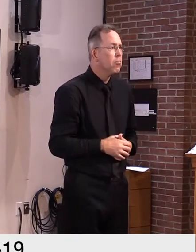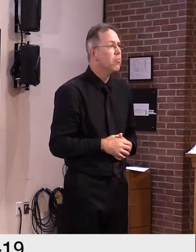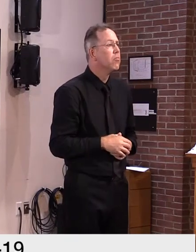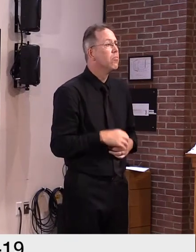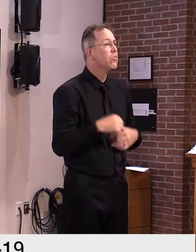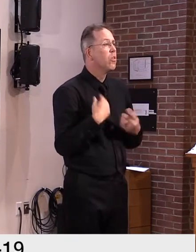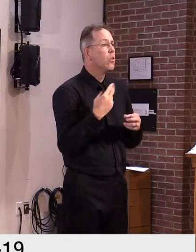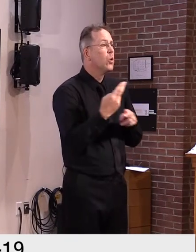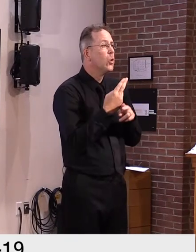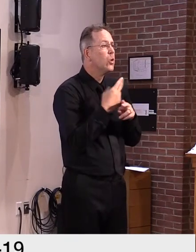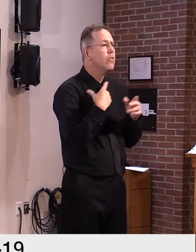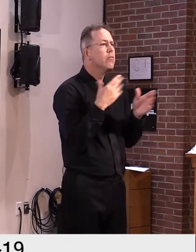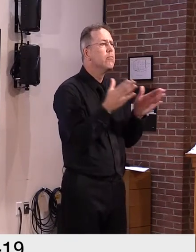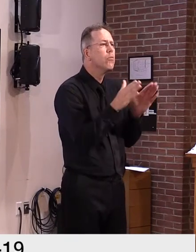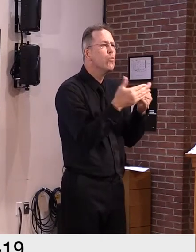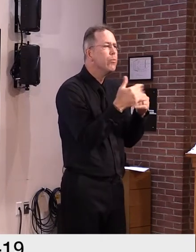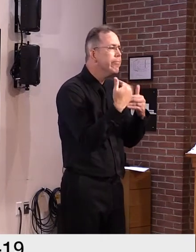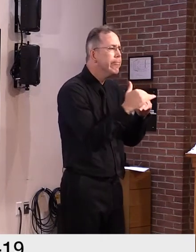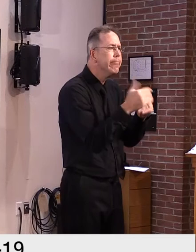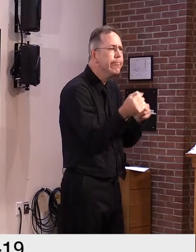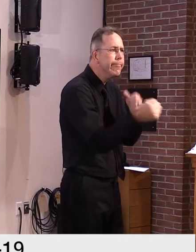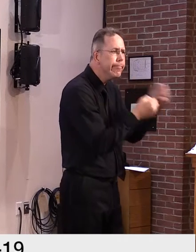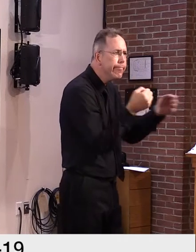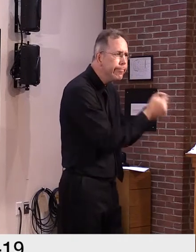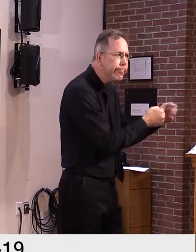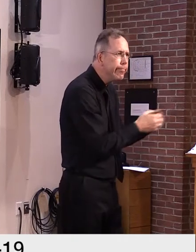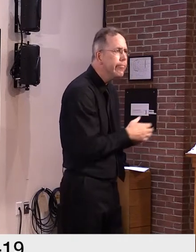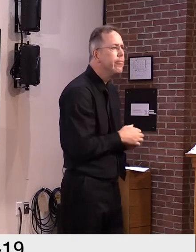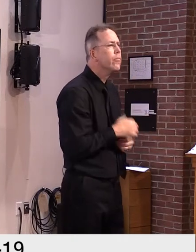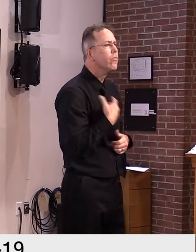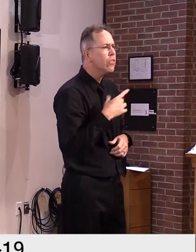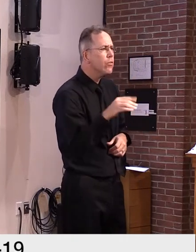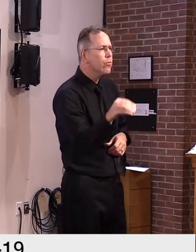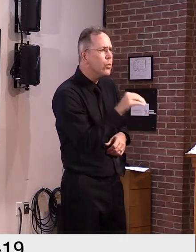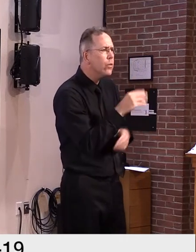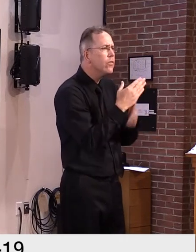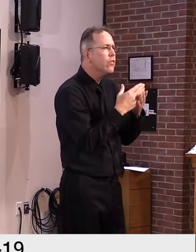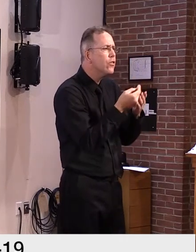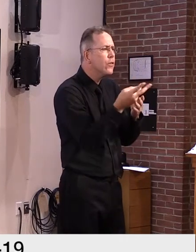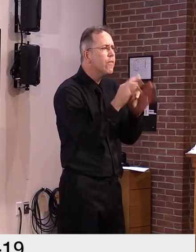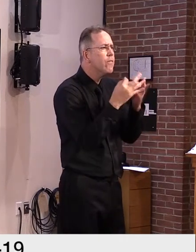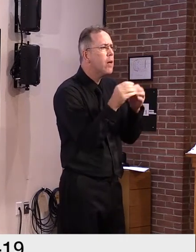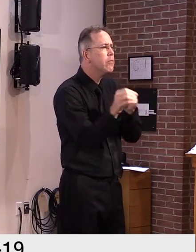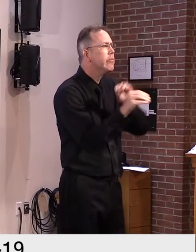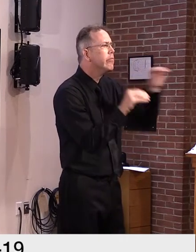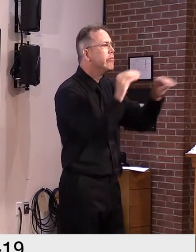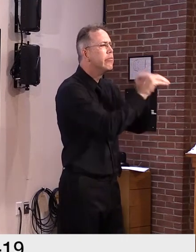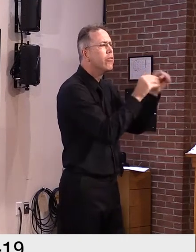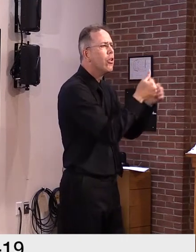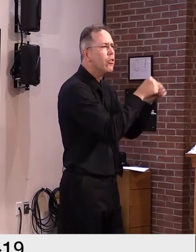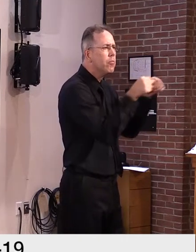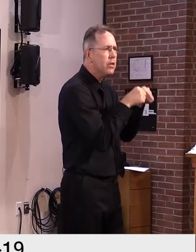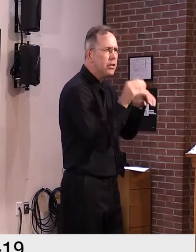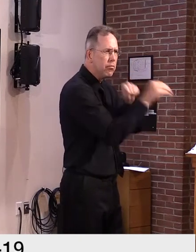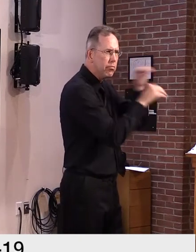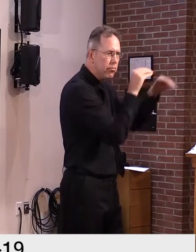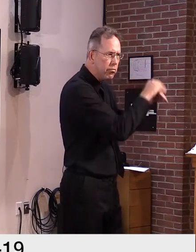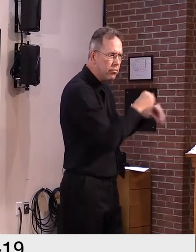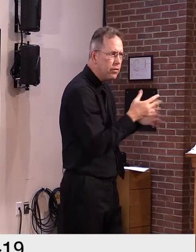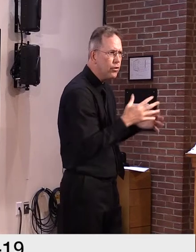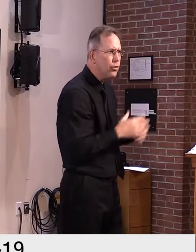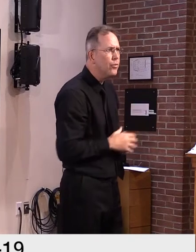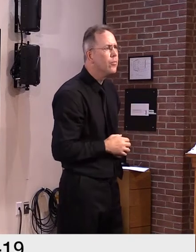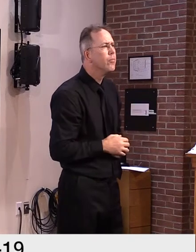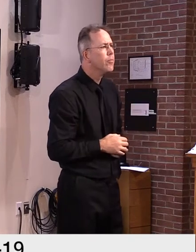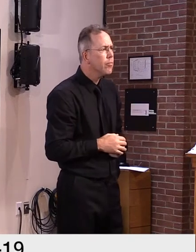we've moved several families to other locations in order to make sure that we're